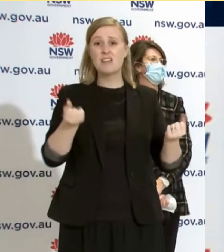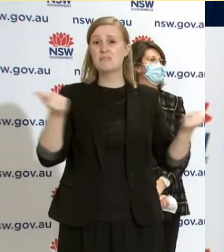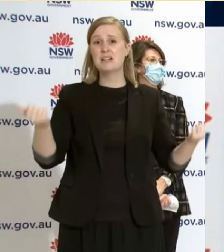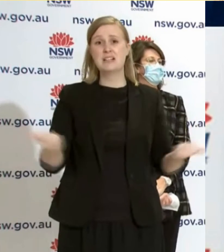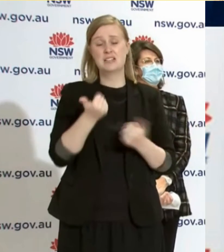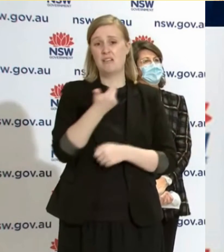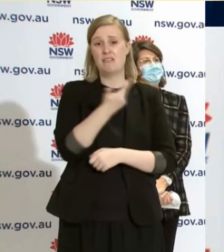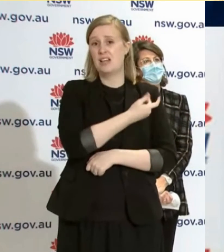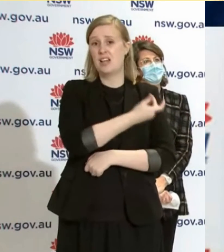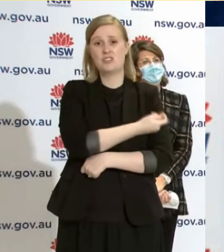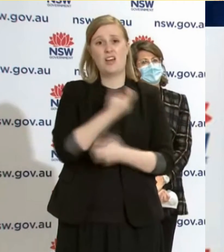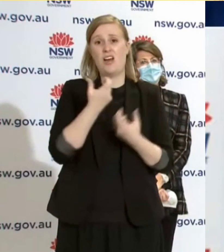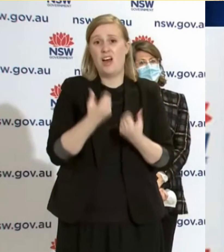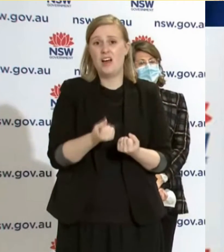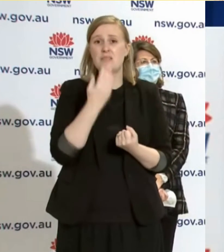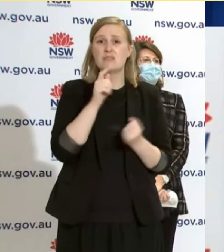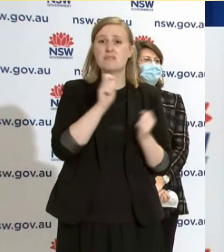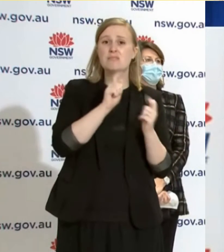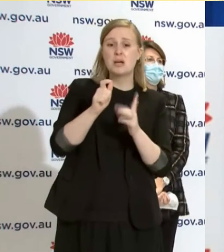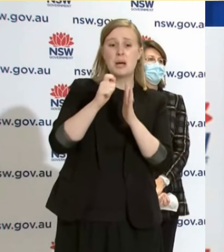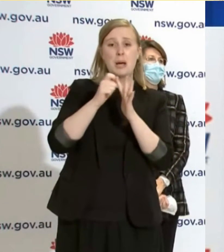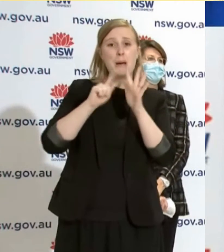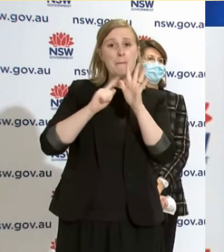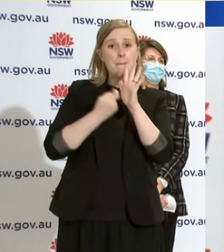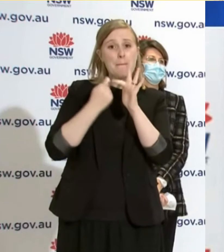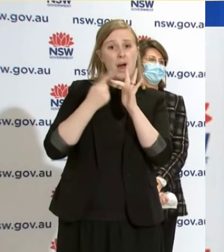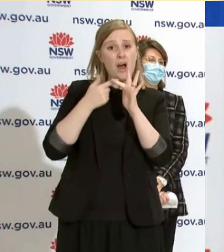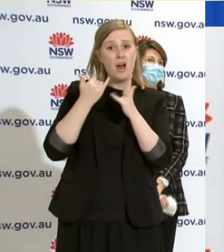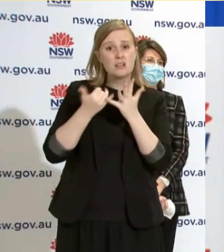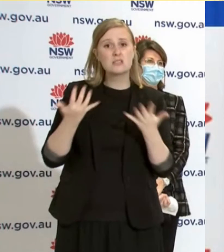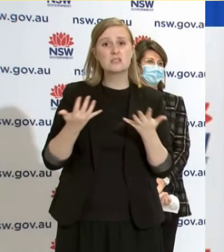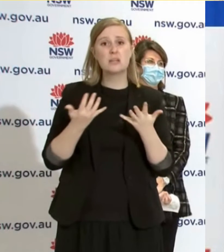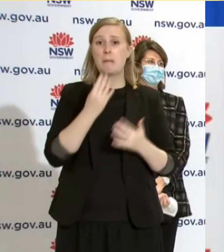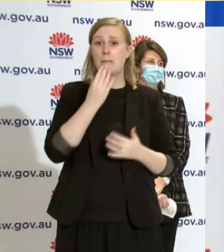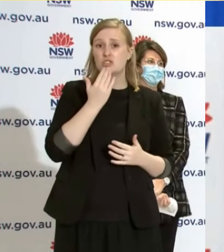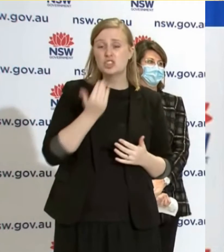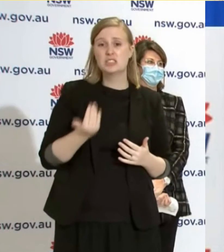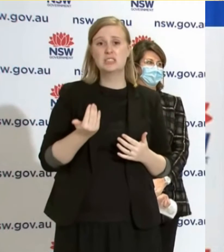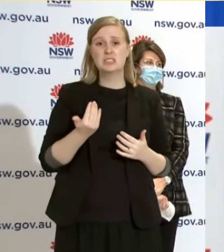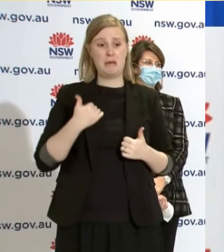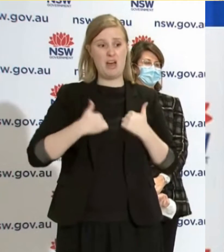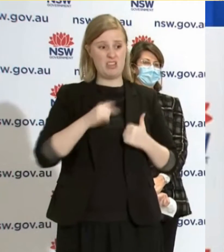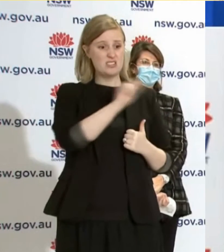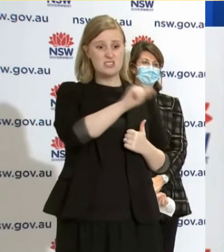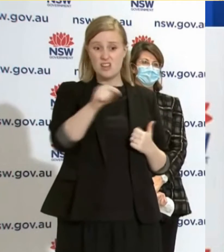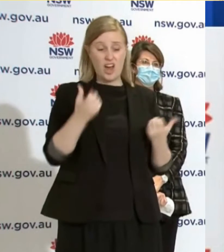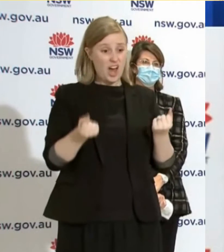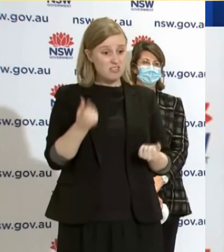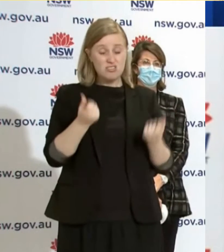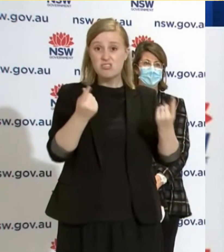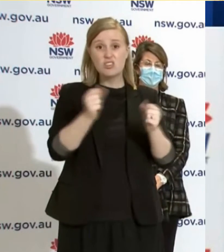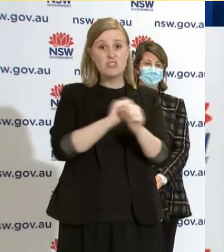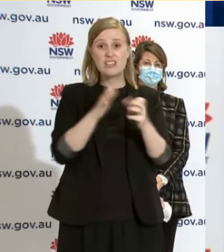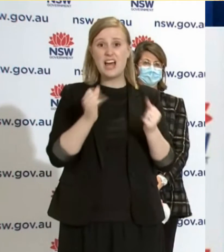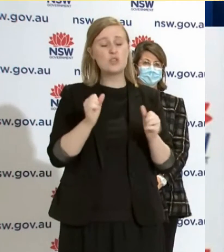in those other sites like Parks and Mudgee and Bathurst. We've had positive cases in a number of those communities. It is critical